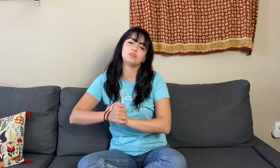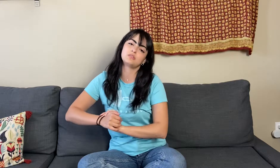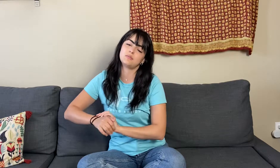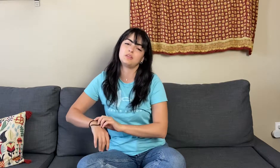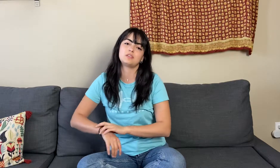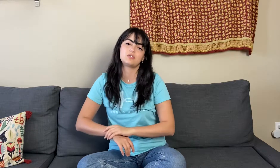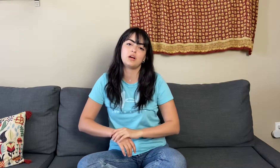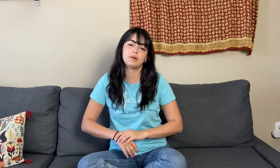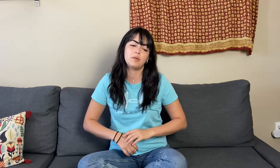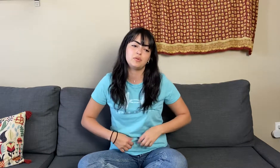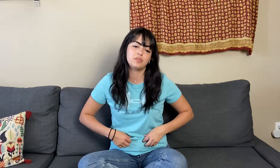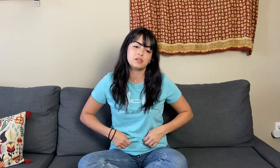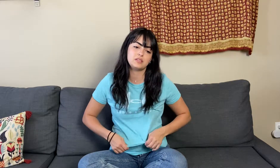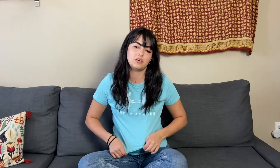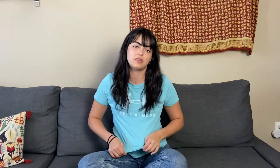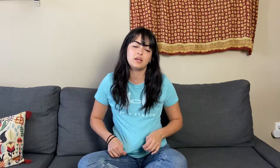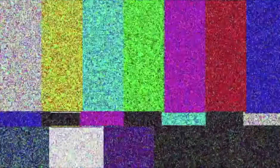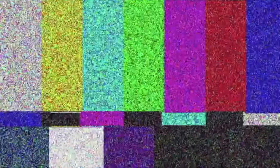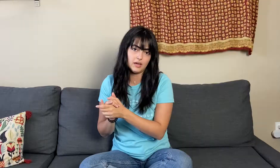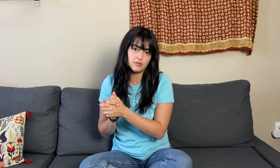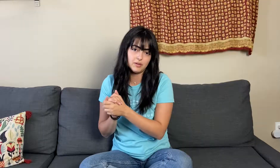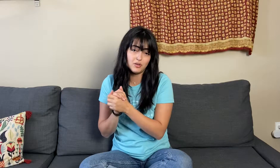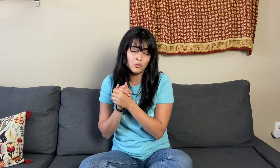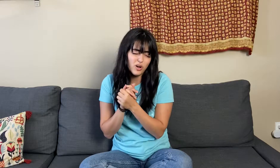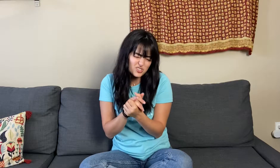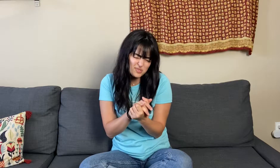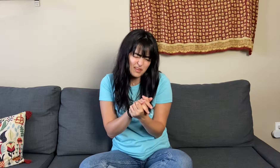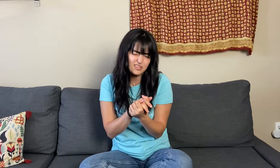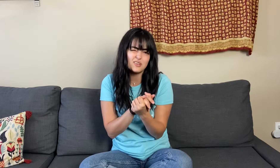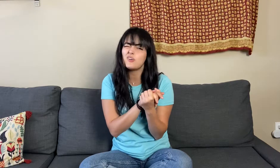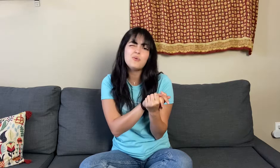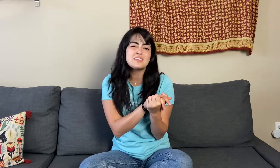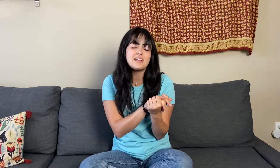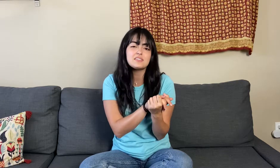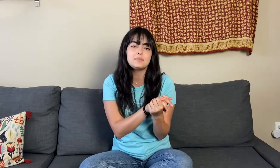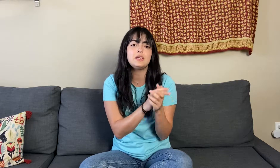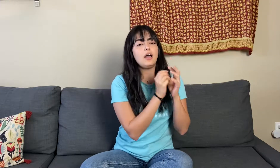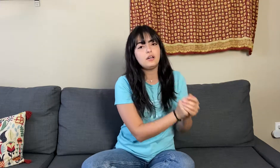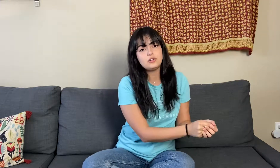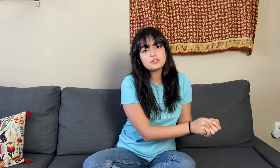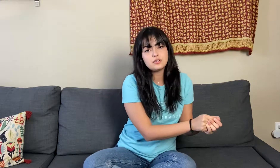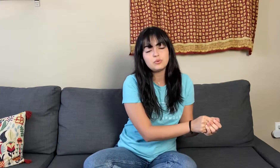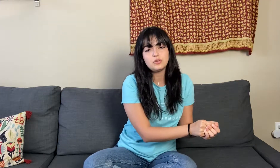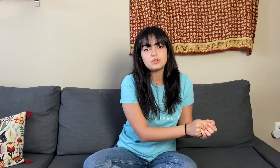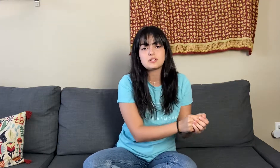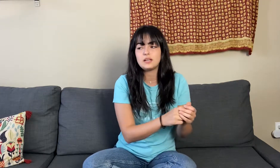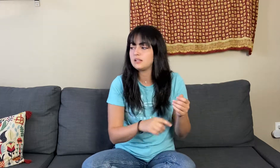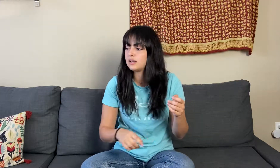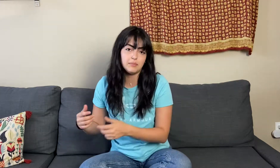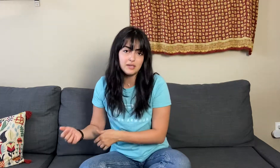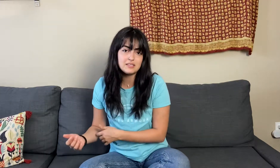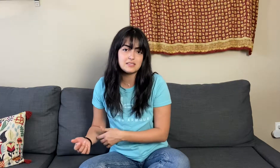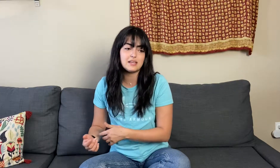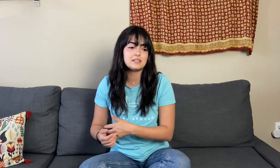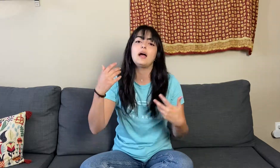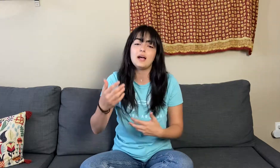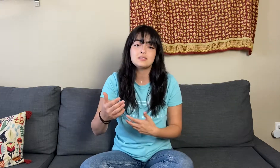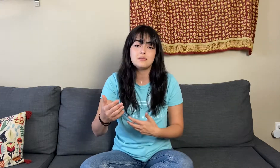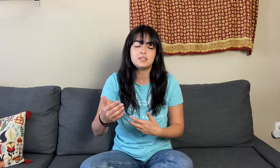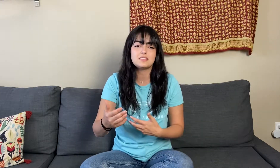them to describe a couple of things here and there. Everybody who watches my videos always tells me, I understood what you were signing. It made sense. I asked them to sign